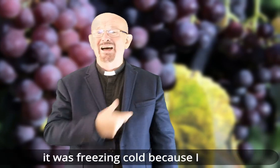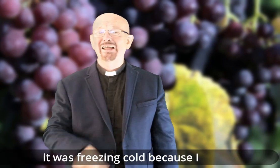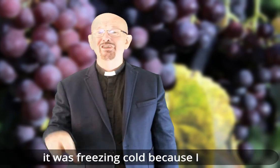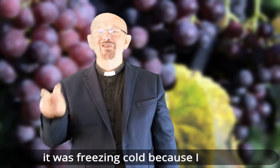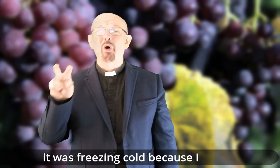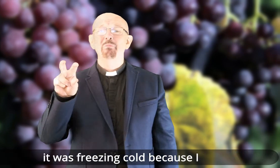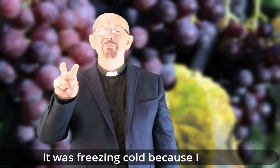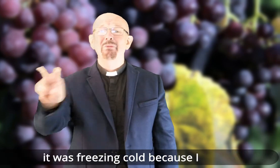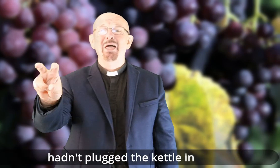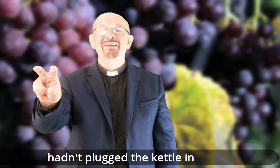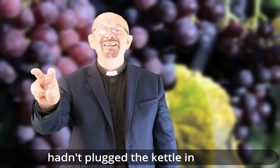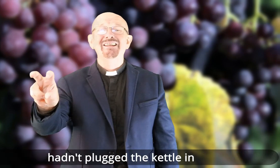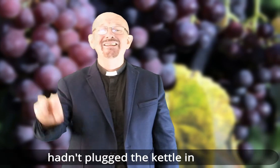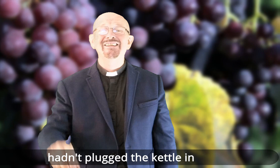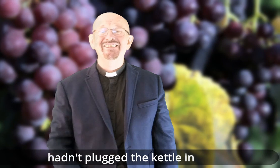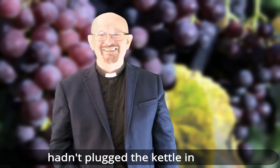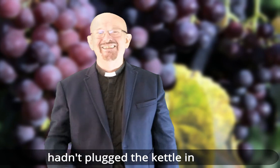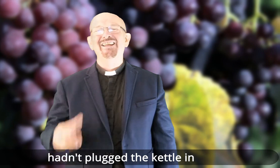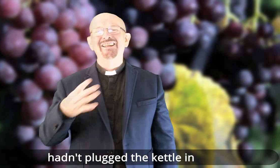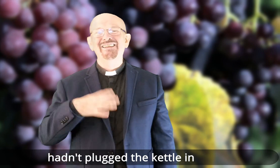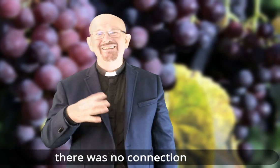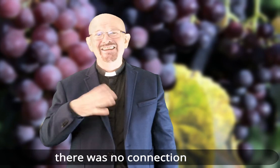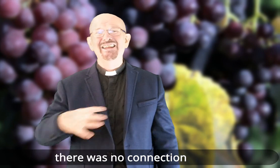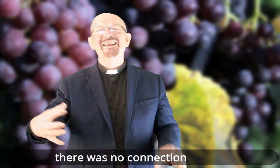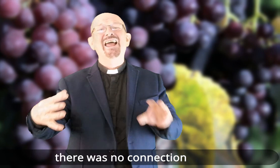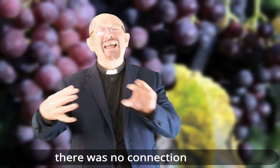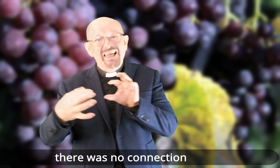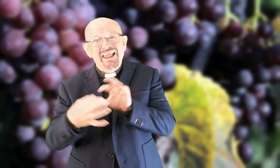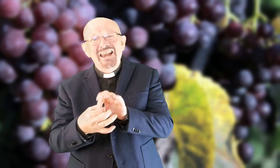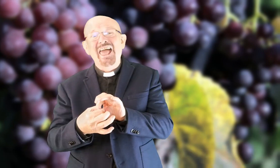because I hadn't plugged the kettle in. There was no connection.